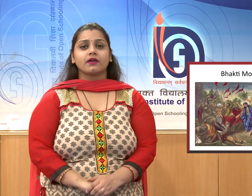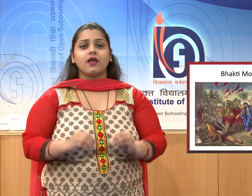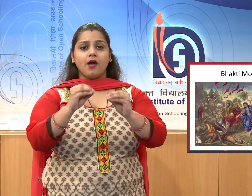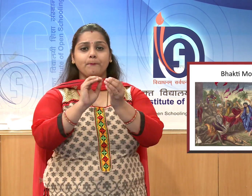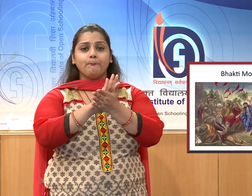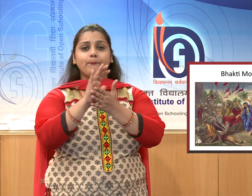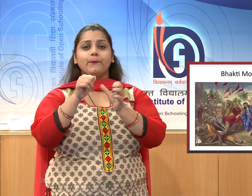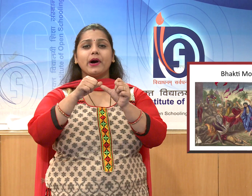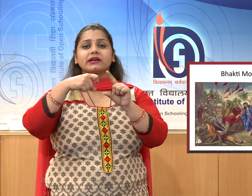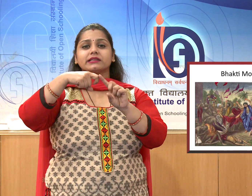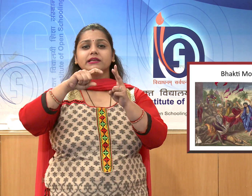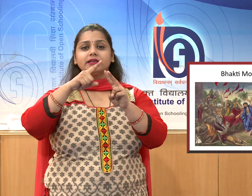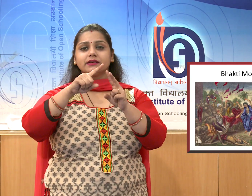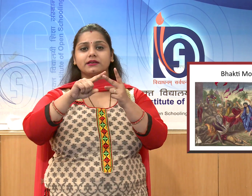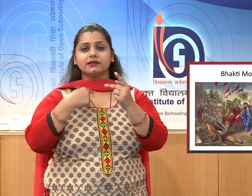Bhakti saints